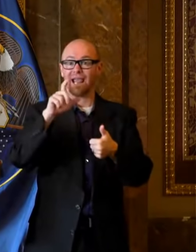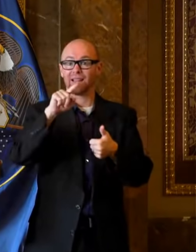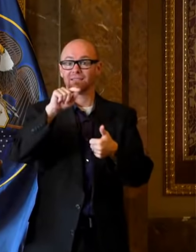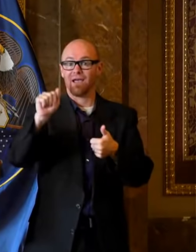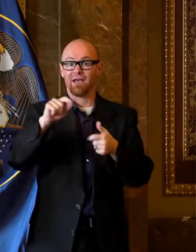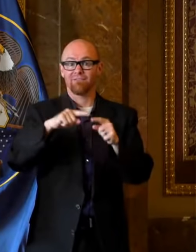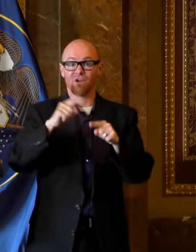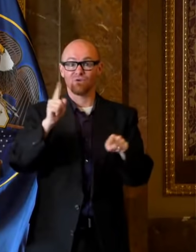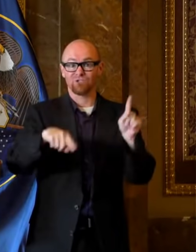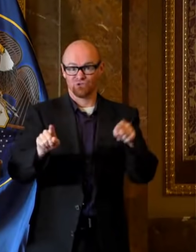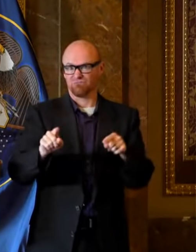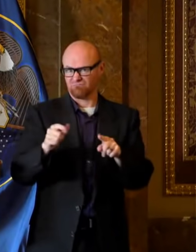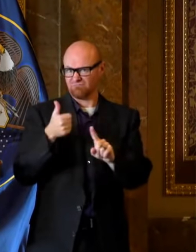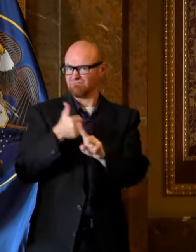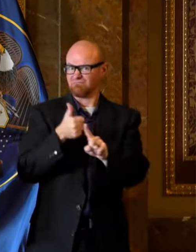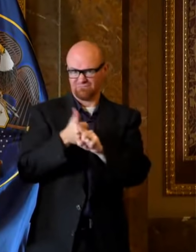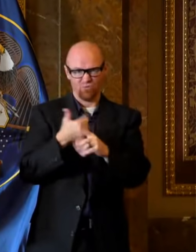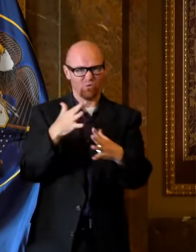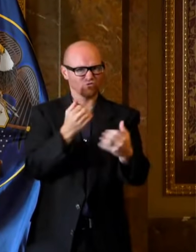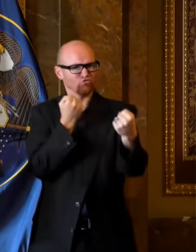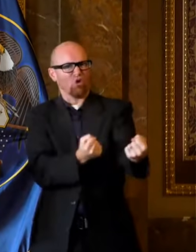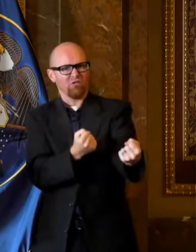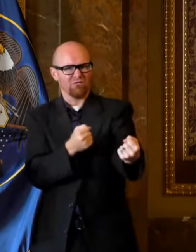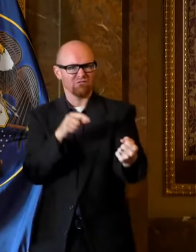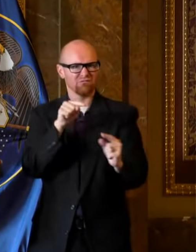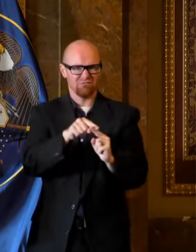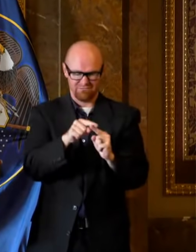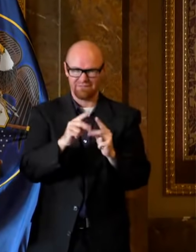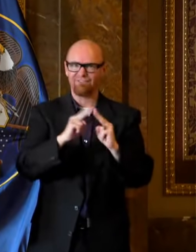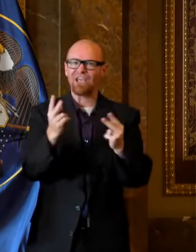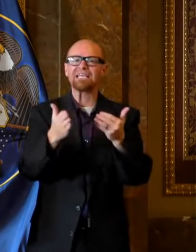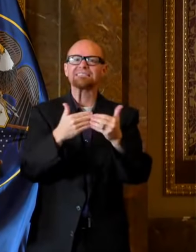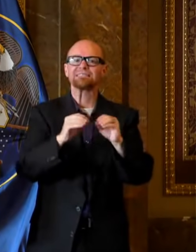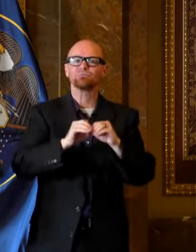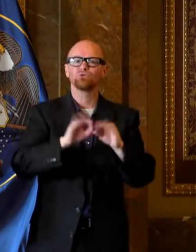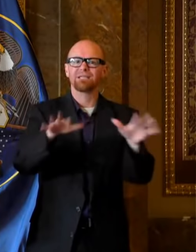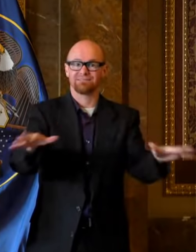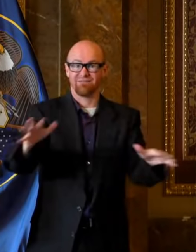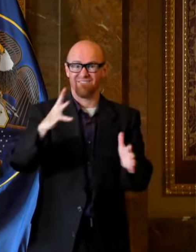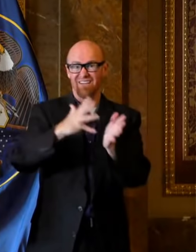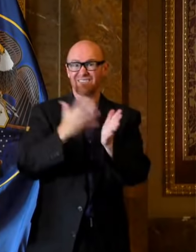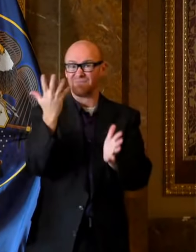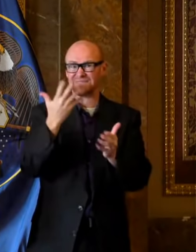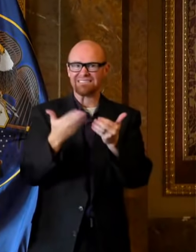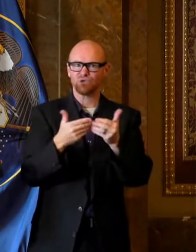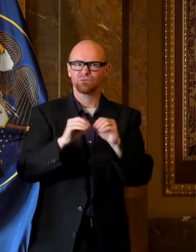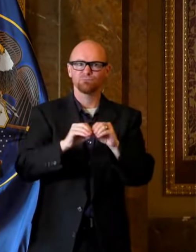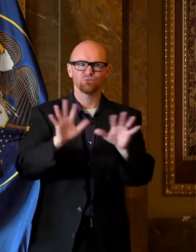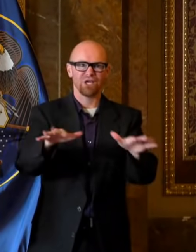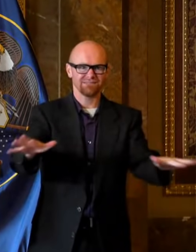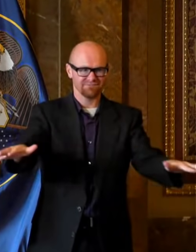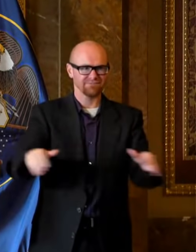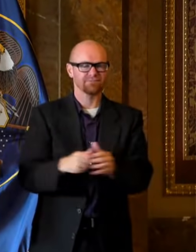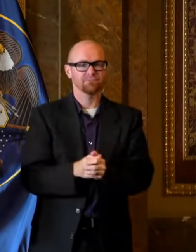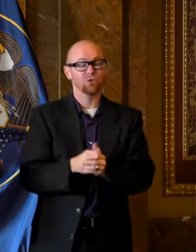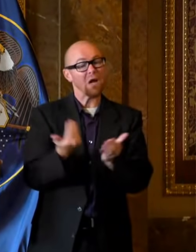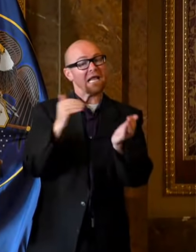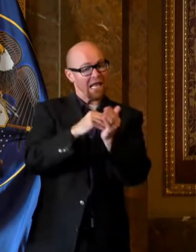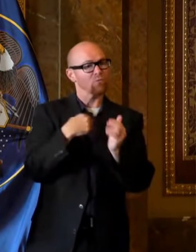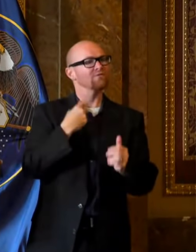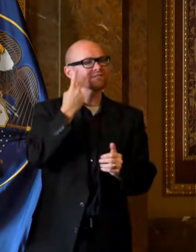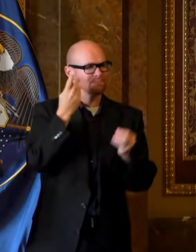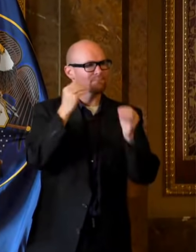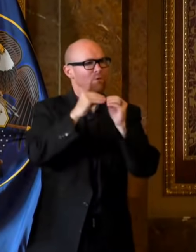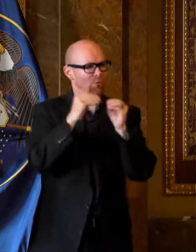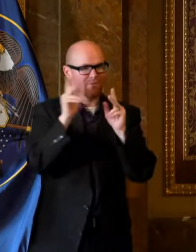variant is very virulent. It's very contagious. While we're seeing vaccines go up,